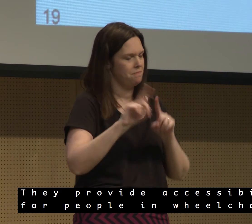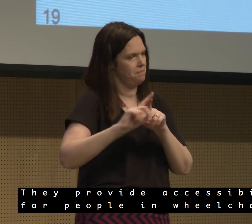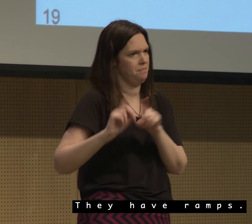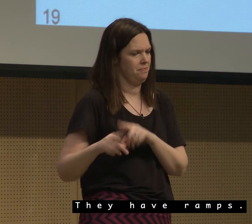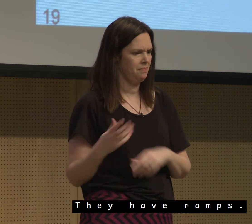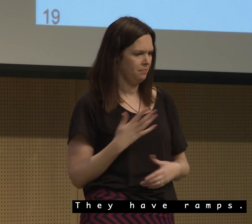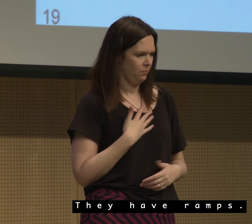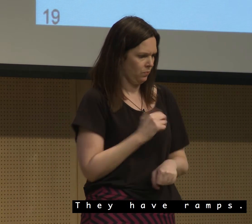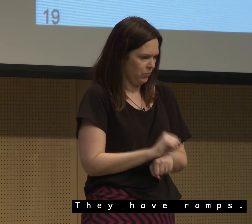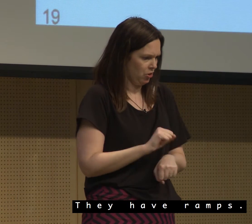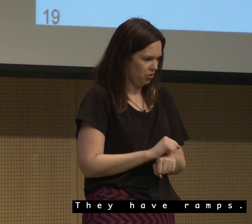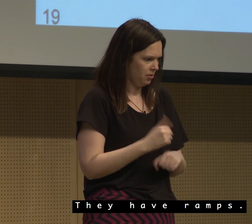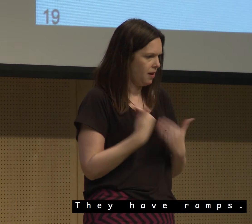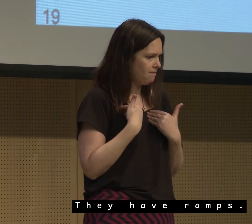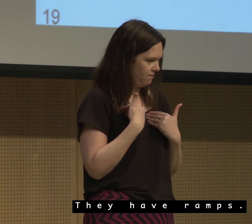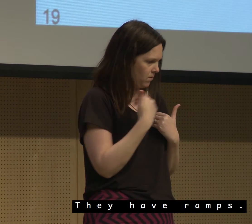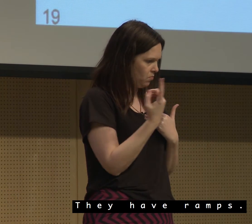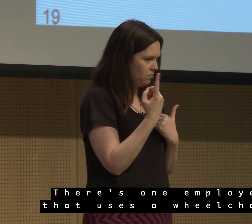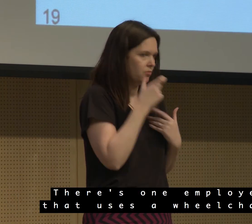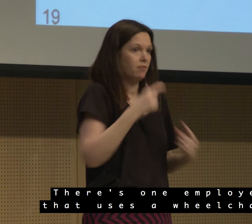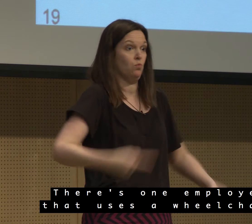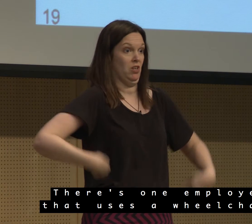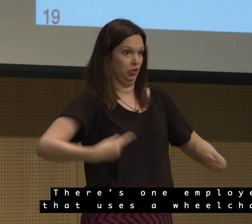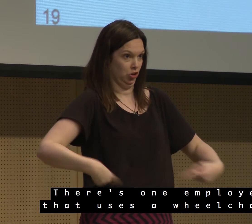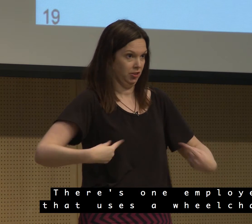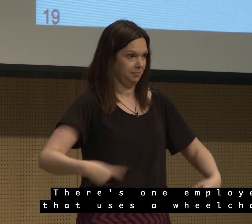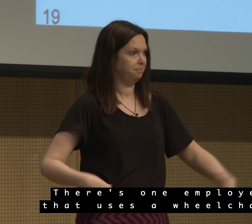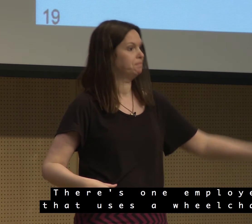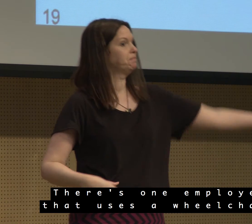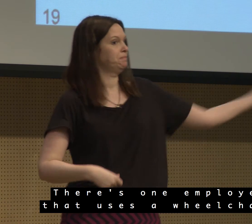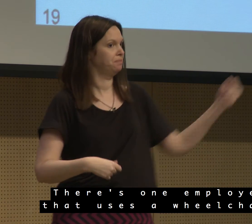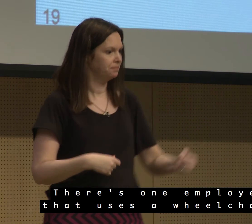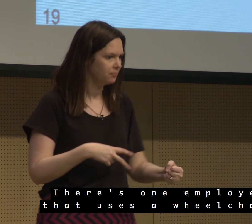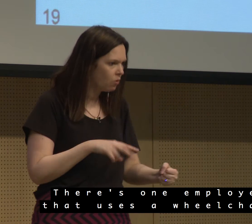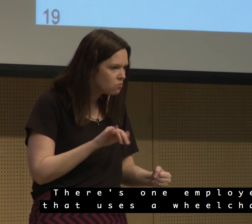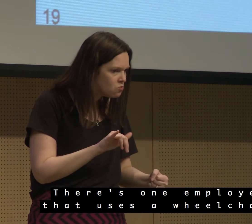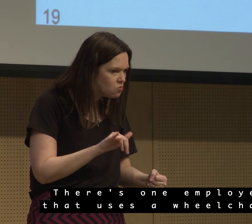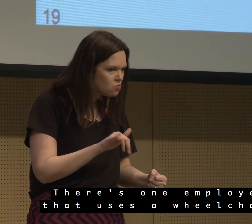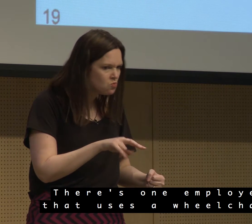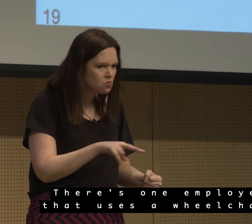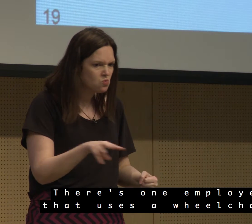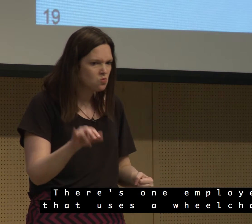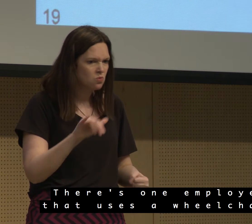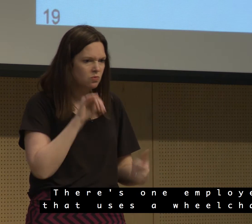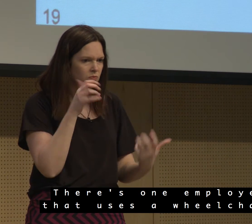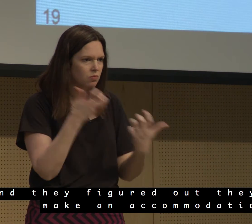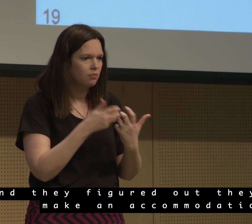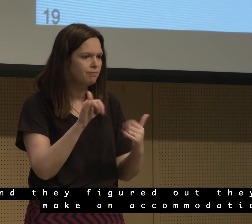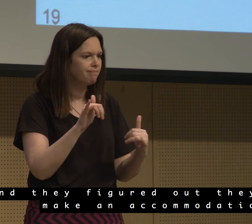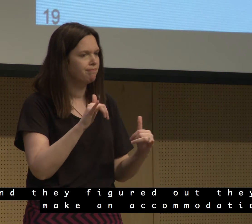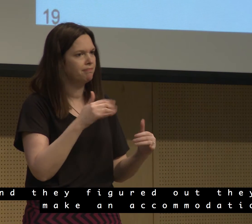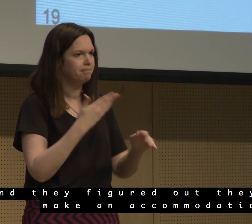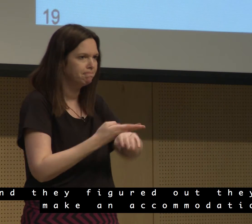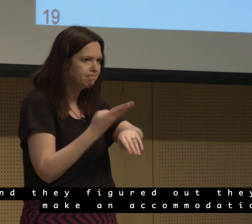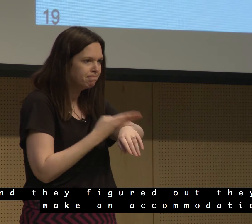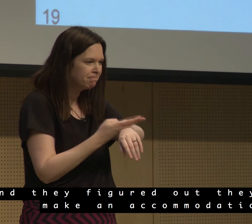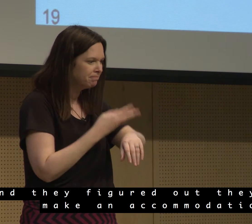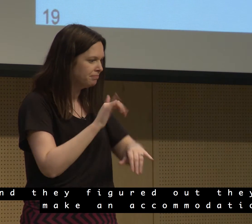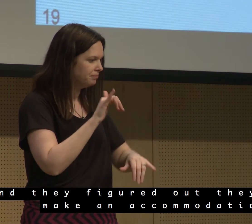in wheelchairs, they have ramps. There's one employee that uses a wheelchair, and they figured out they had to